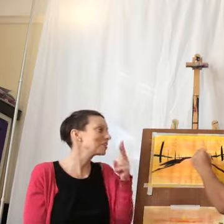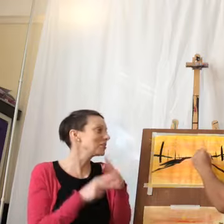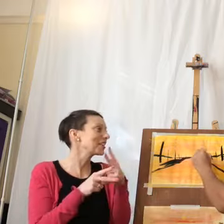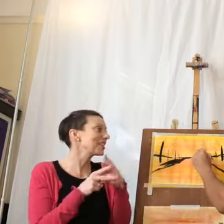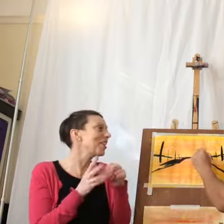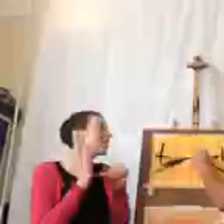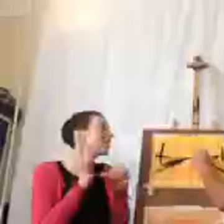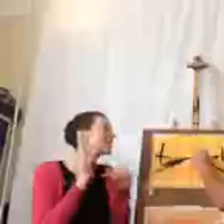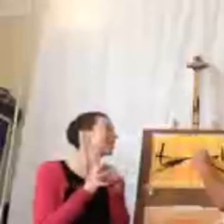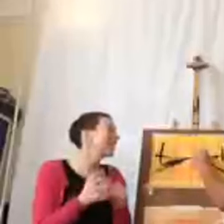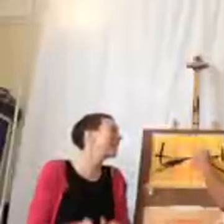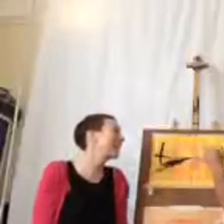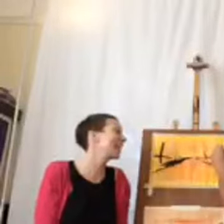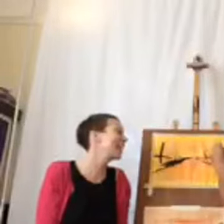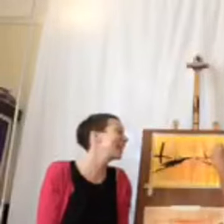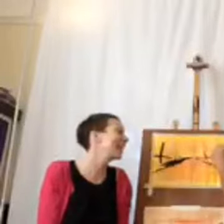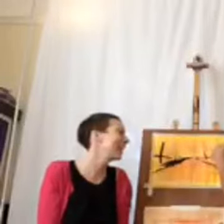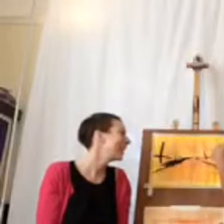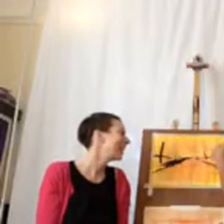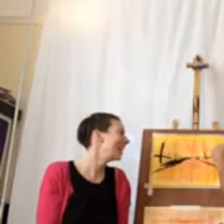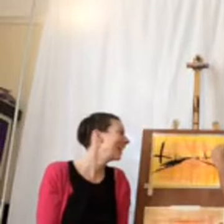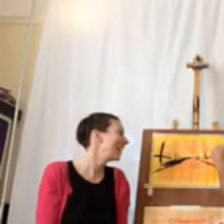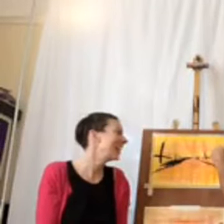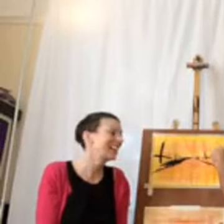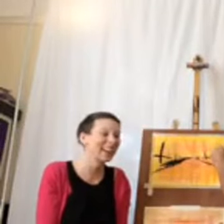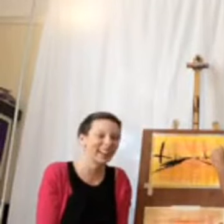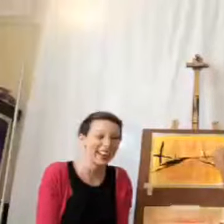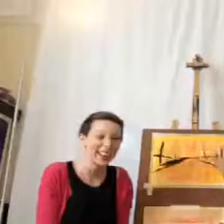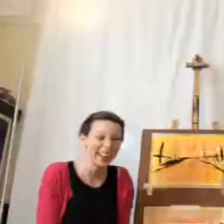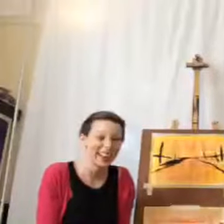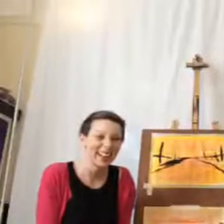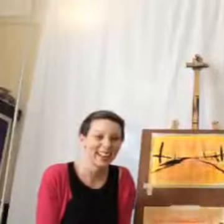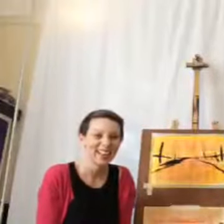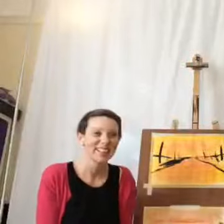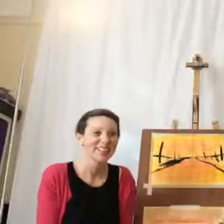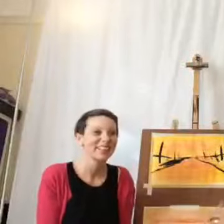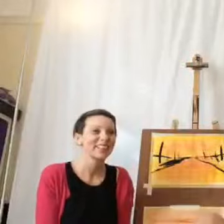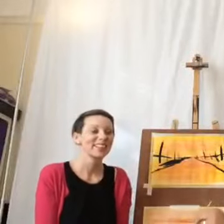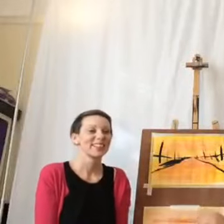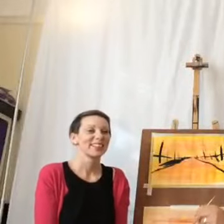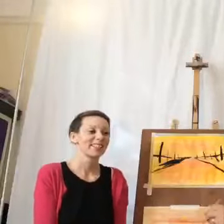Painting and talking's hard, isn't it? Painting and doing anything's hard.